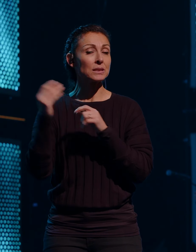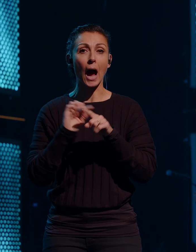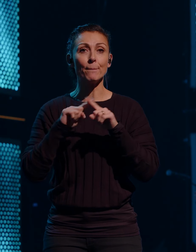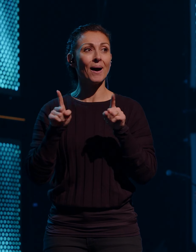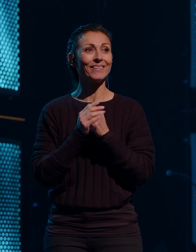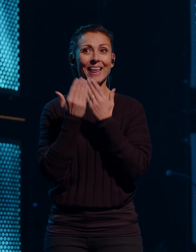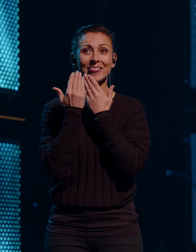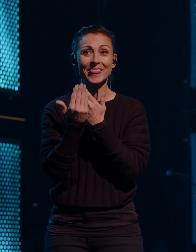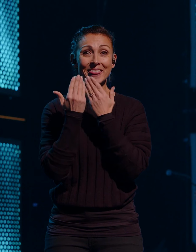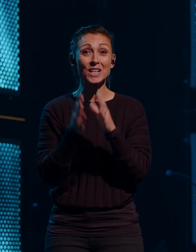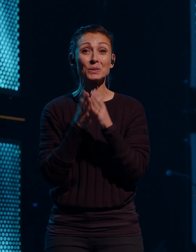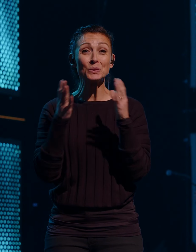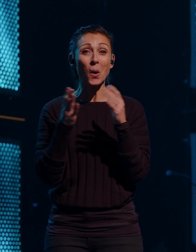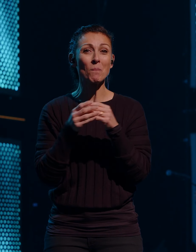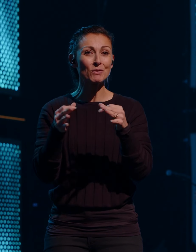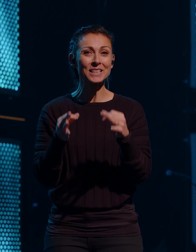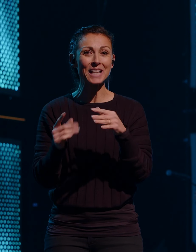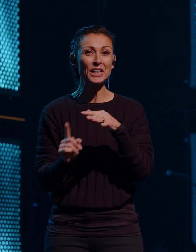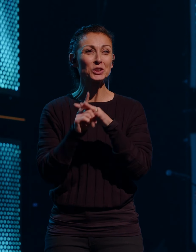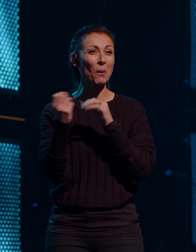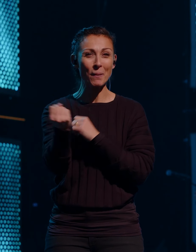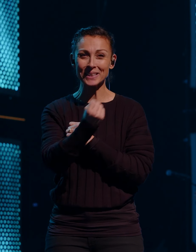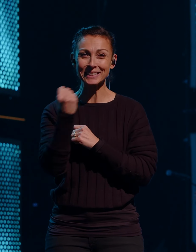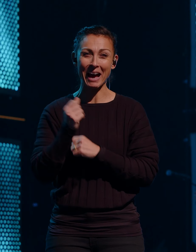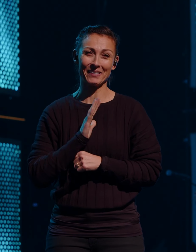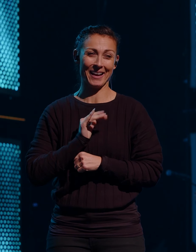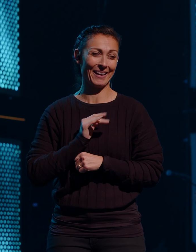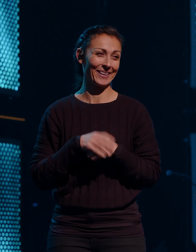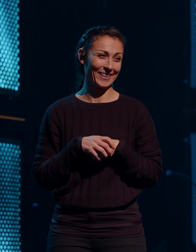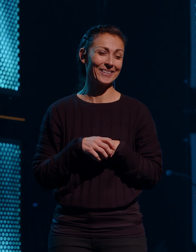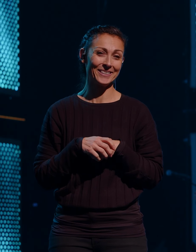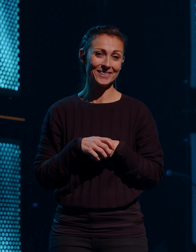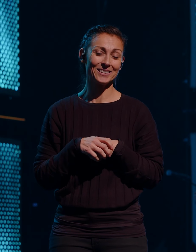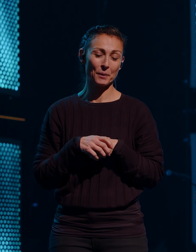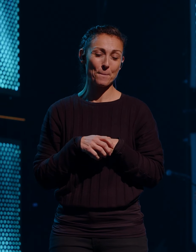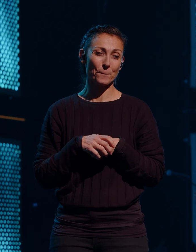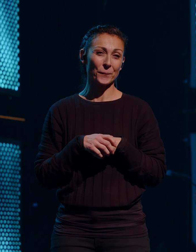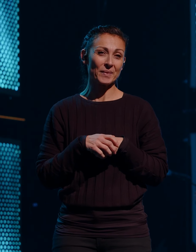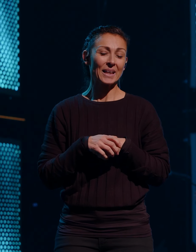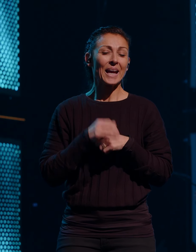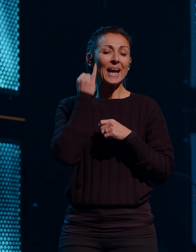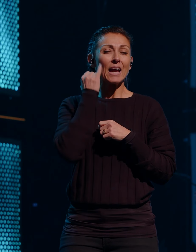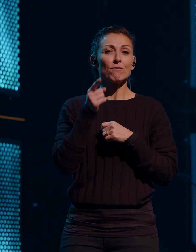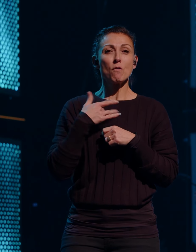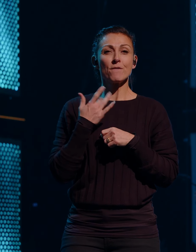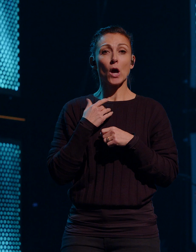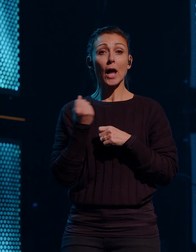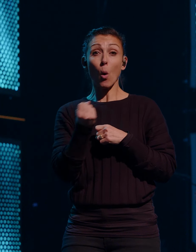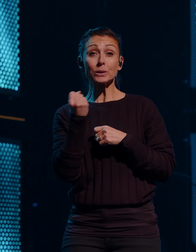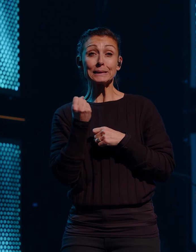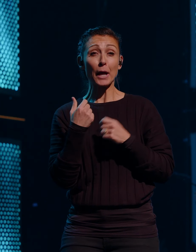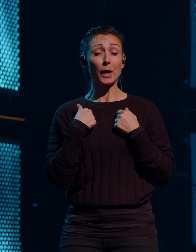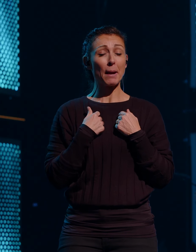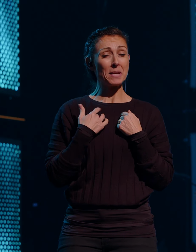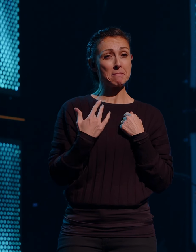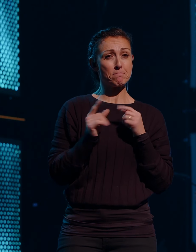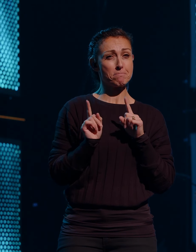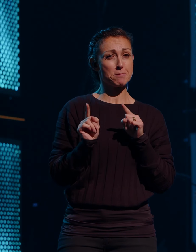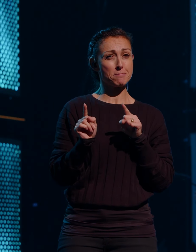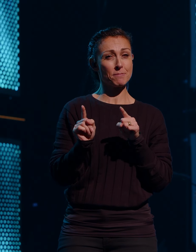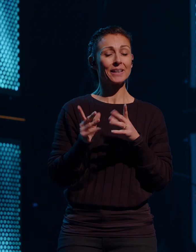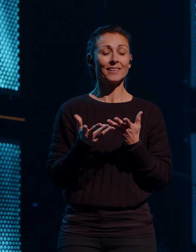you for coming to this service. And if this is like your service or you're thinking about it, keep coming to Saturday. Come to Saturday. You're going to hear it for the